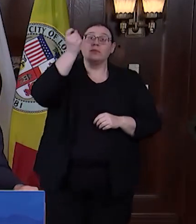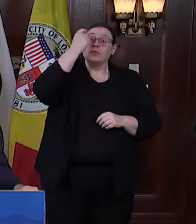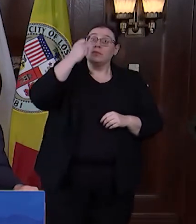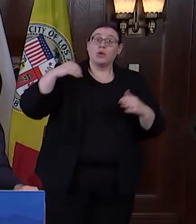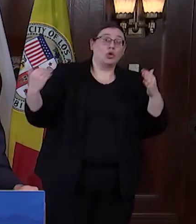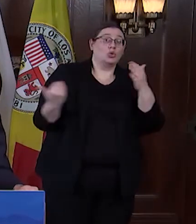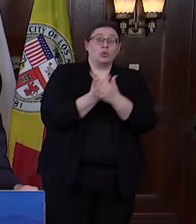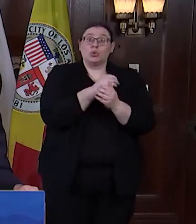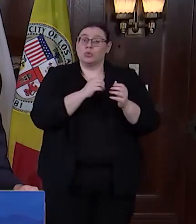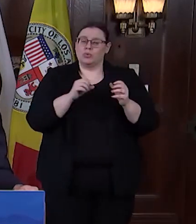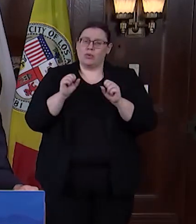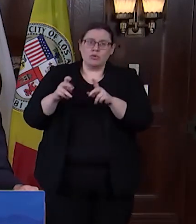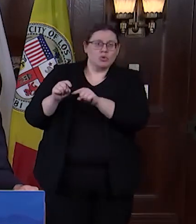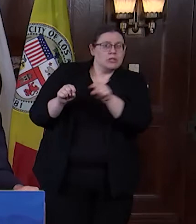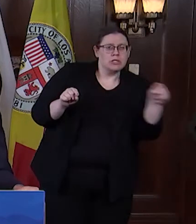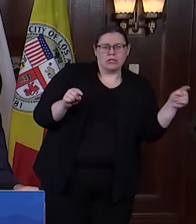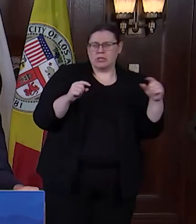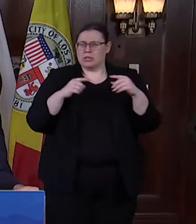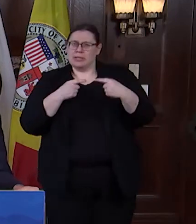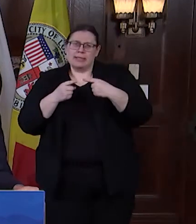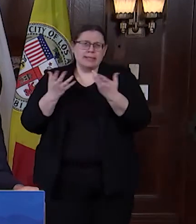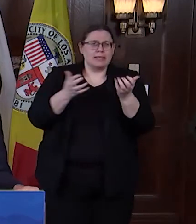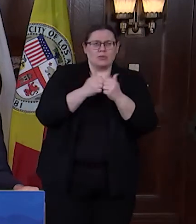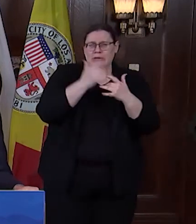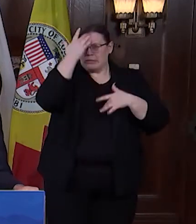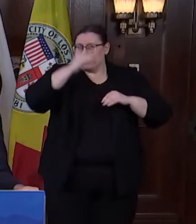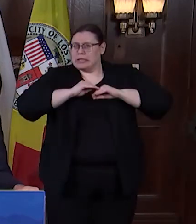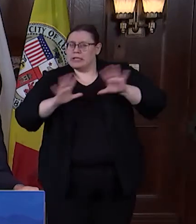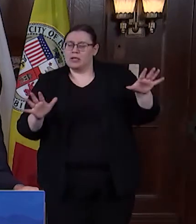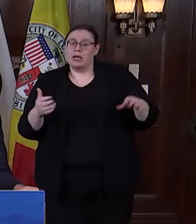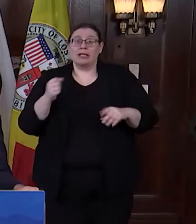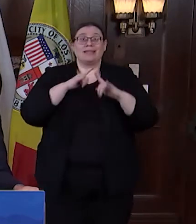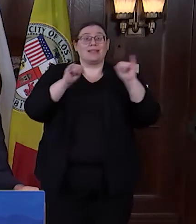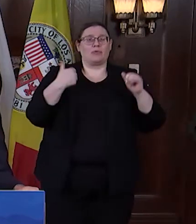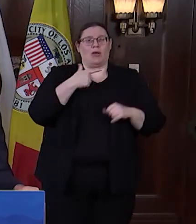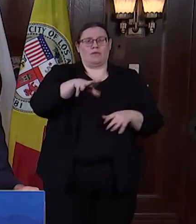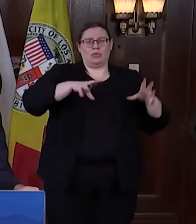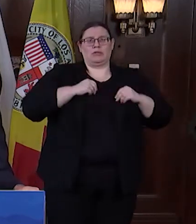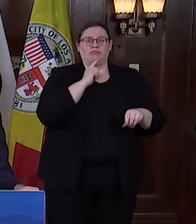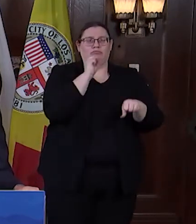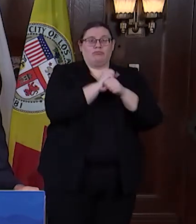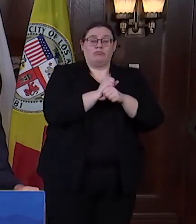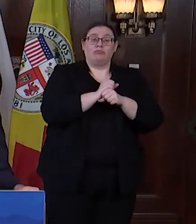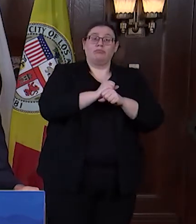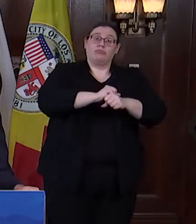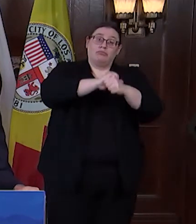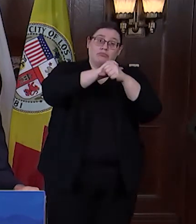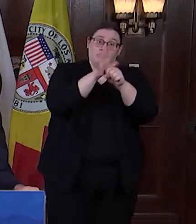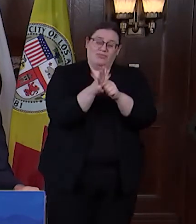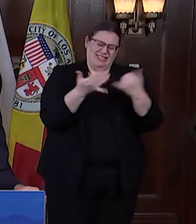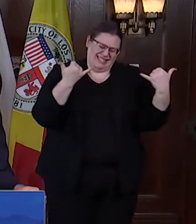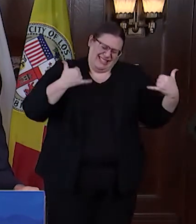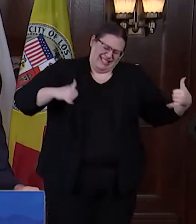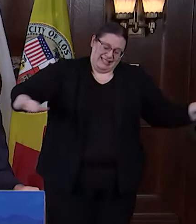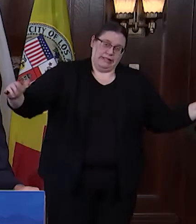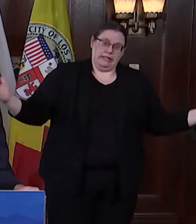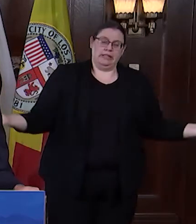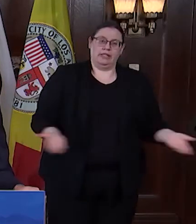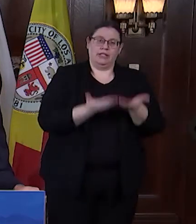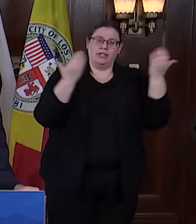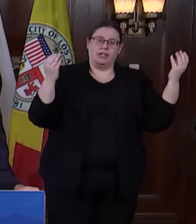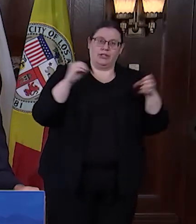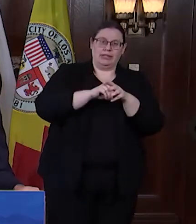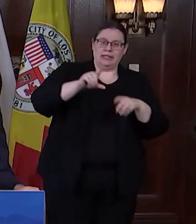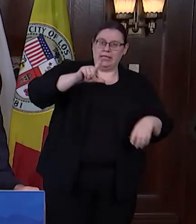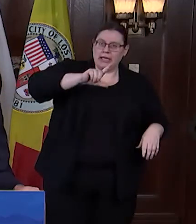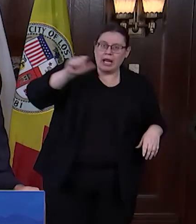tools to fight the pandemic, we face a stark reality. COVID-19 is still here to stay in Los